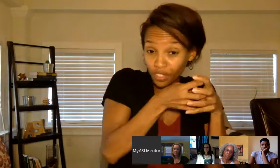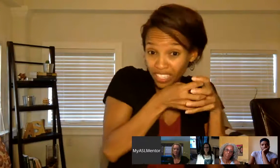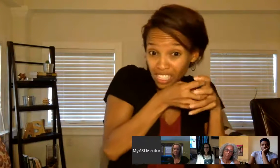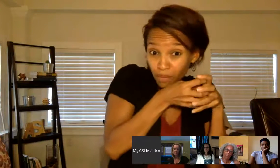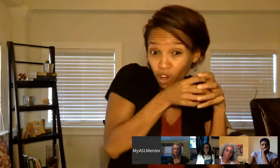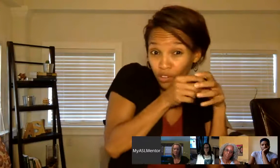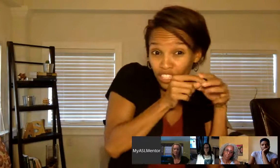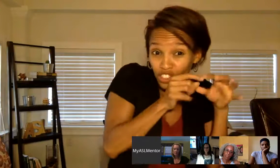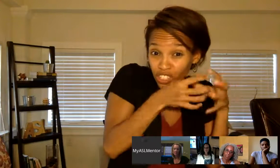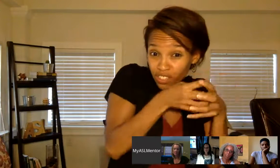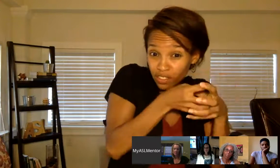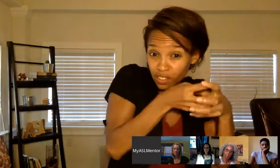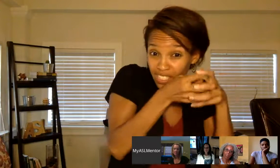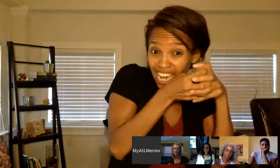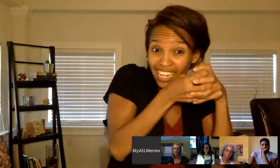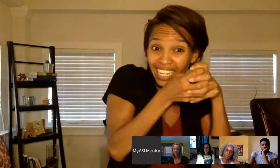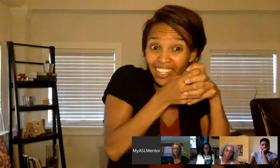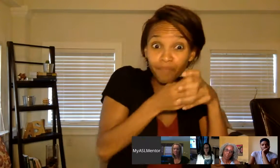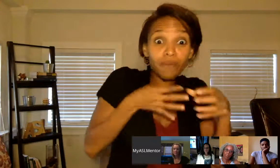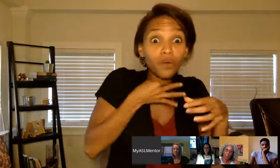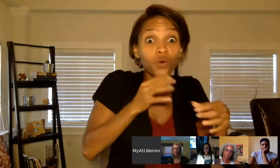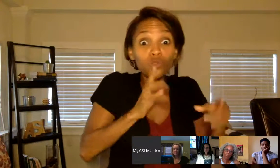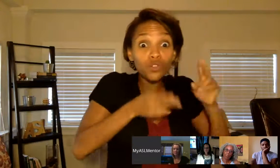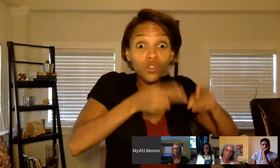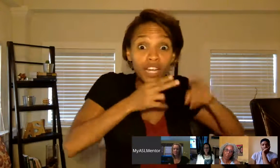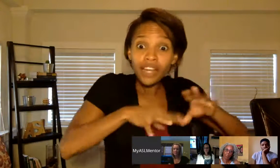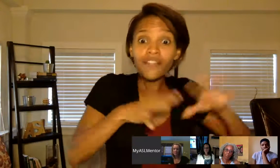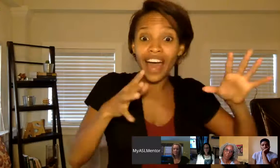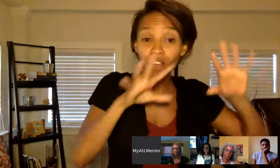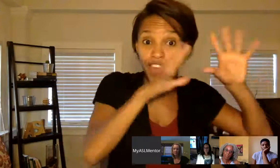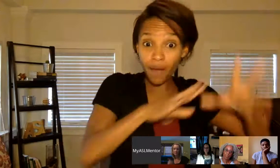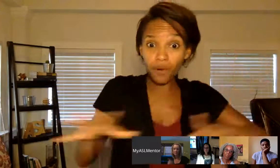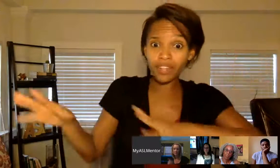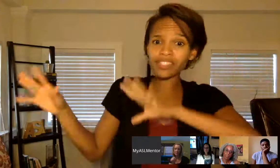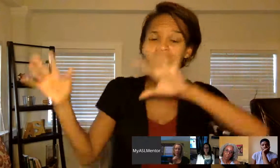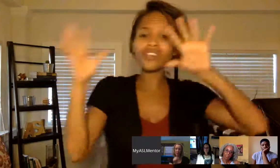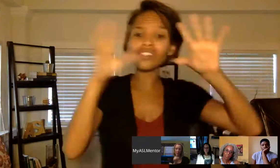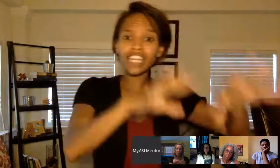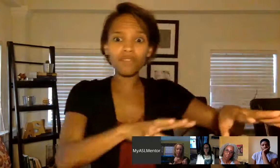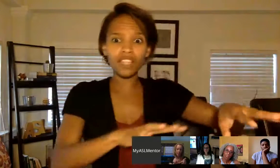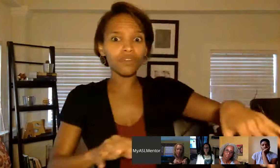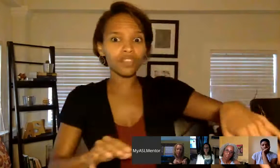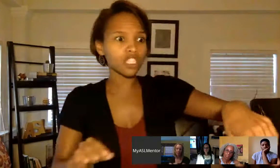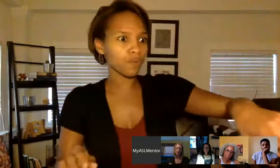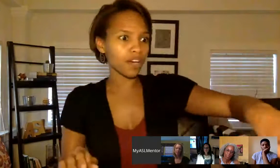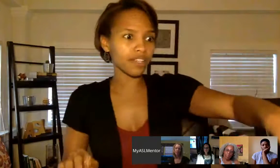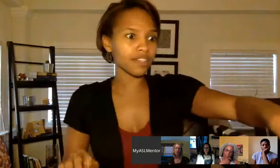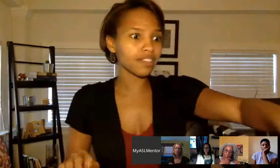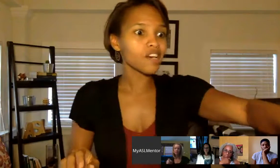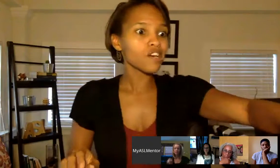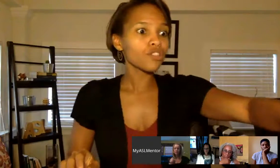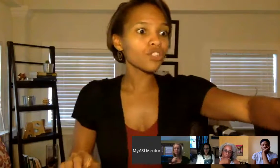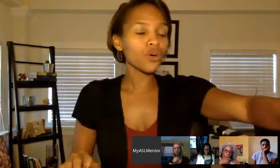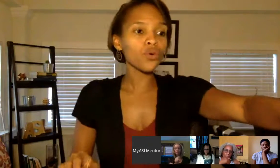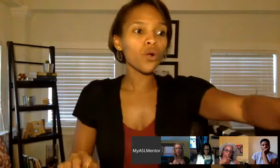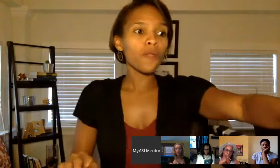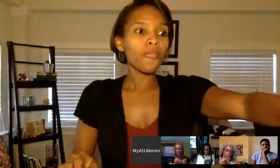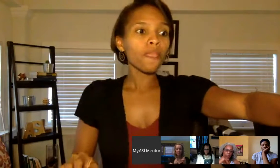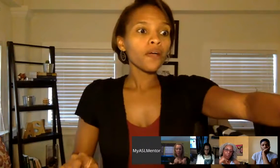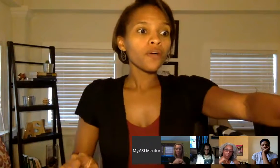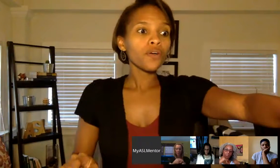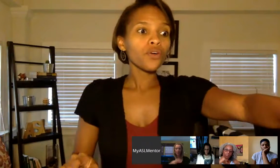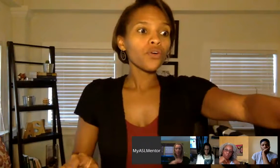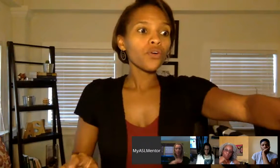off with these small, just tiny, and then people, ooh, that process, let's do the same thing with this process. So